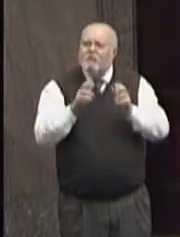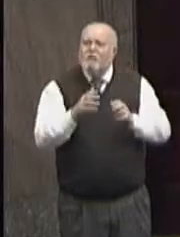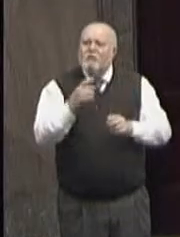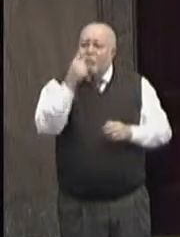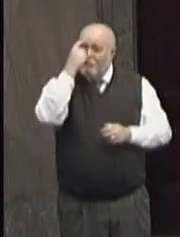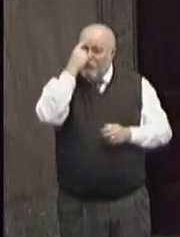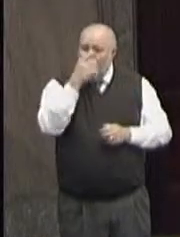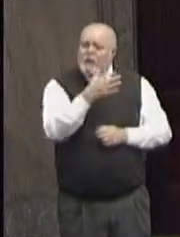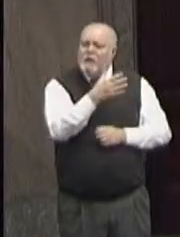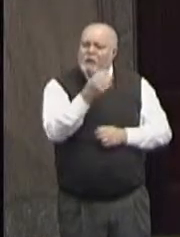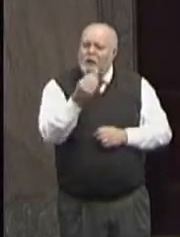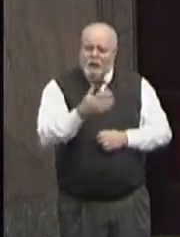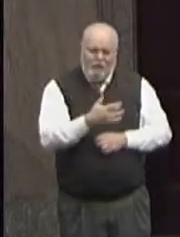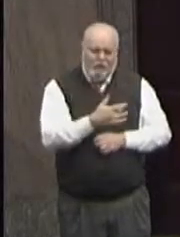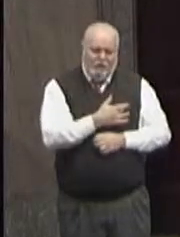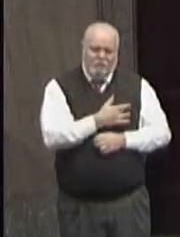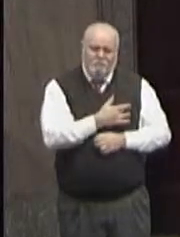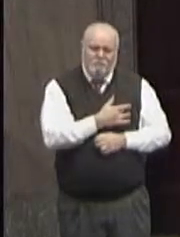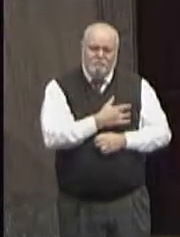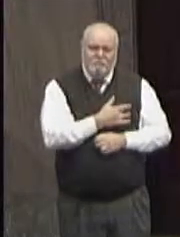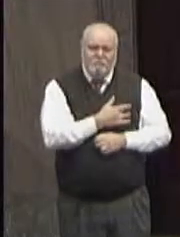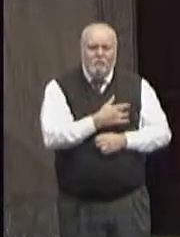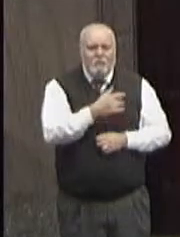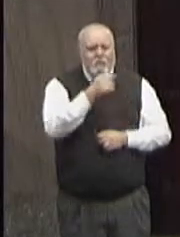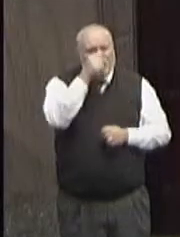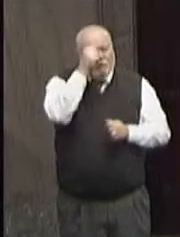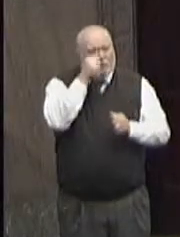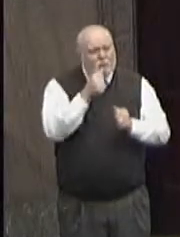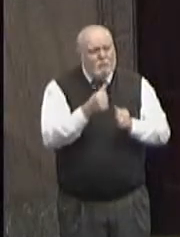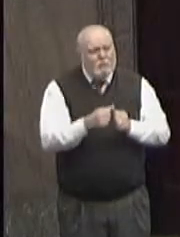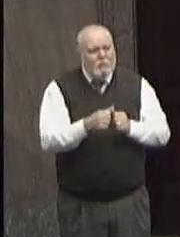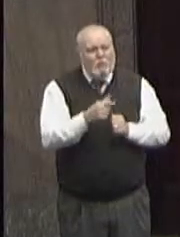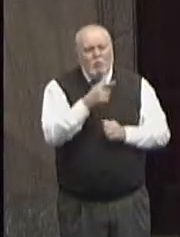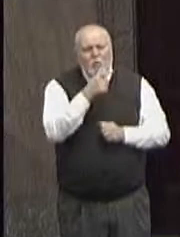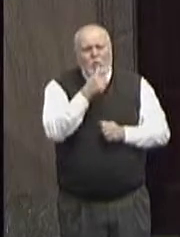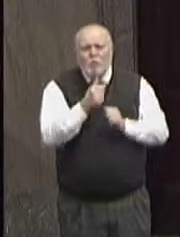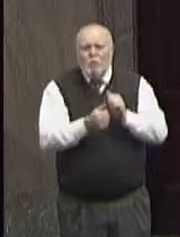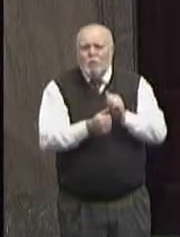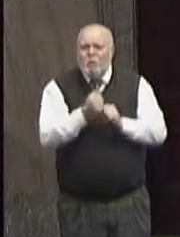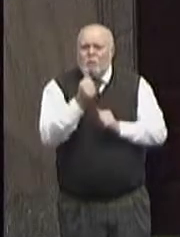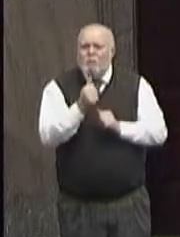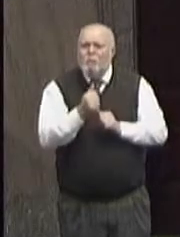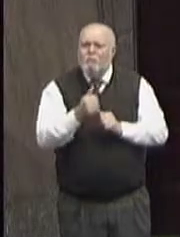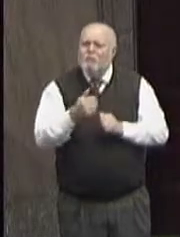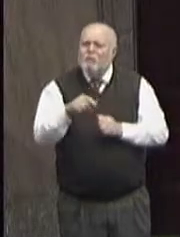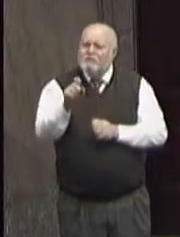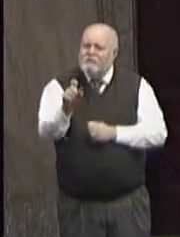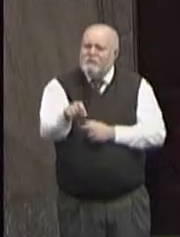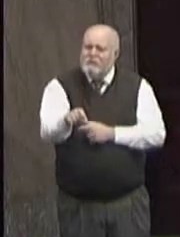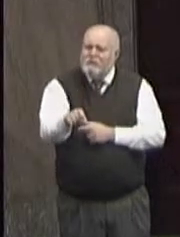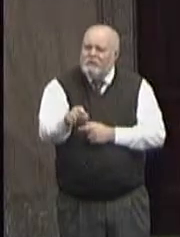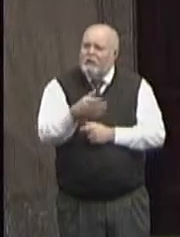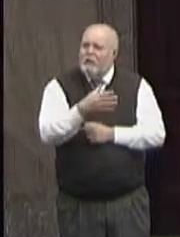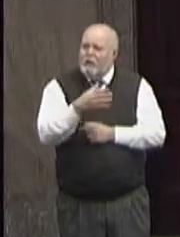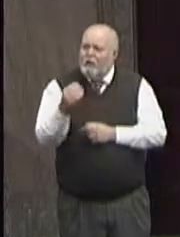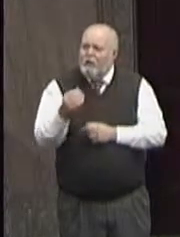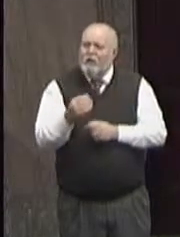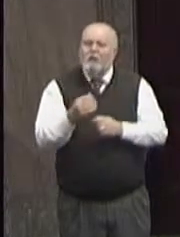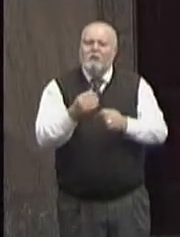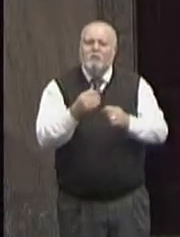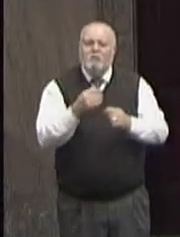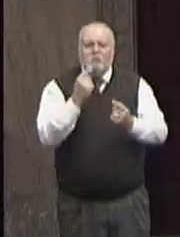to keep in mind the most vulnerable of our neighbors, and to legislate with empathy,